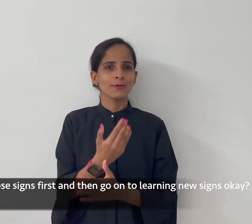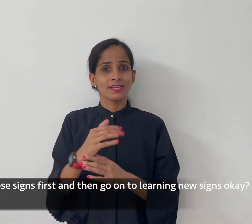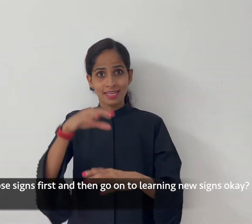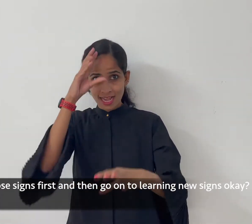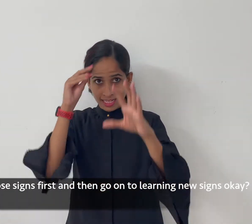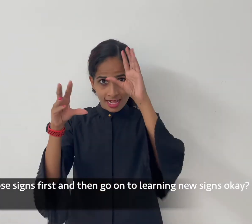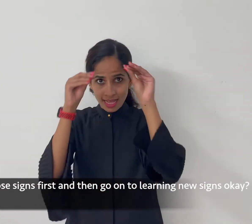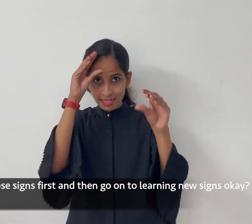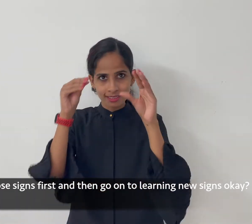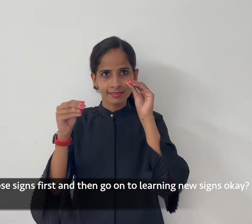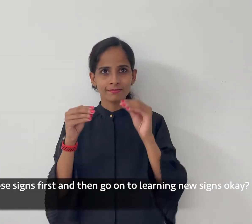Okay?